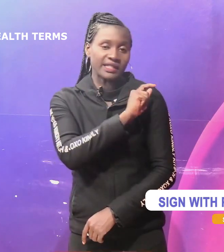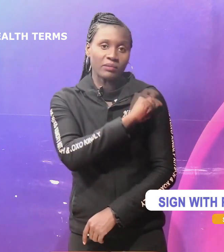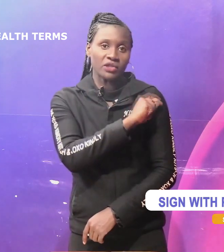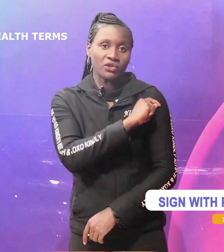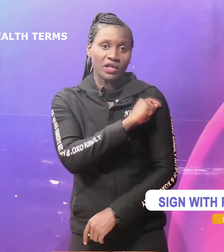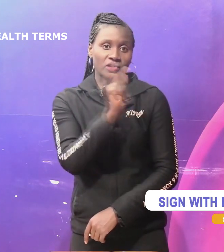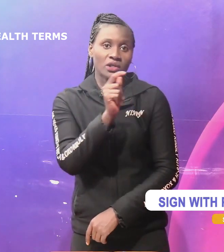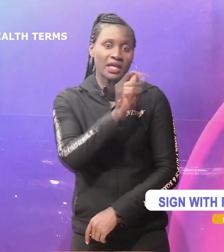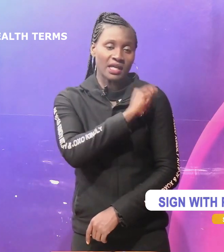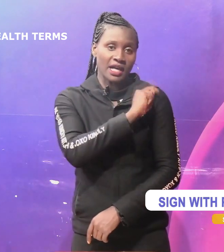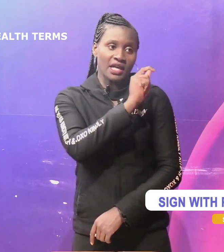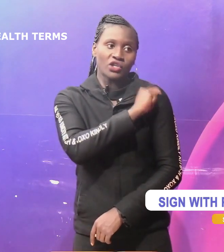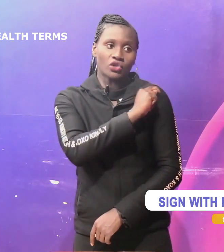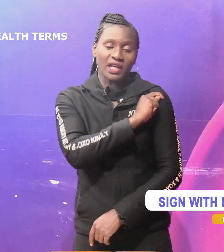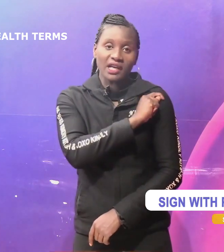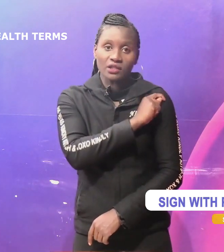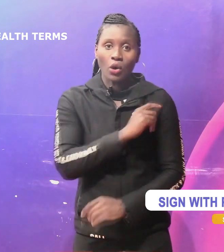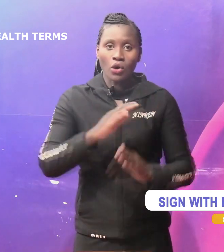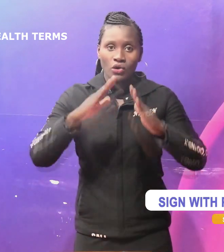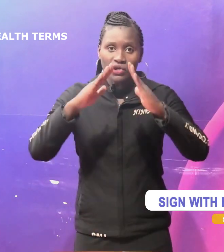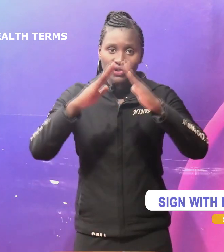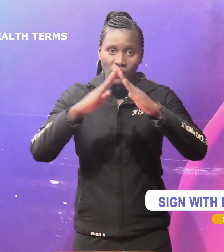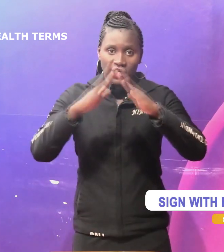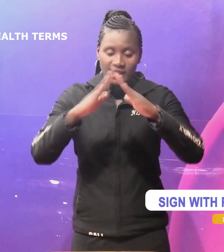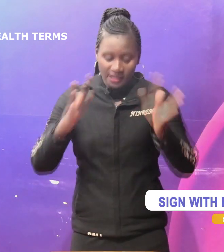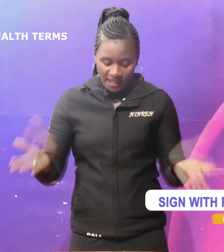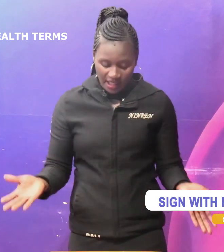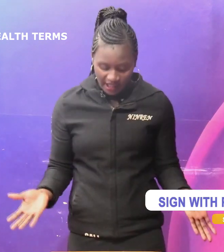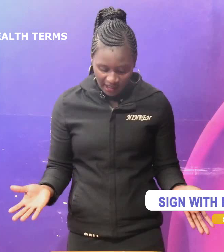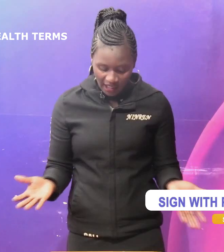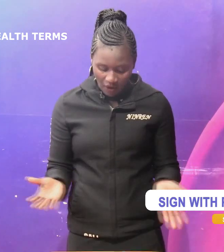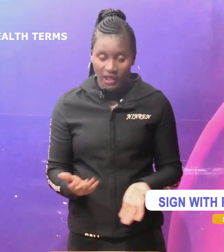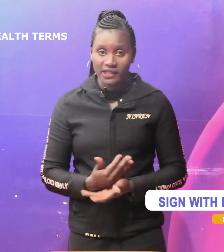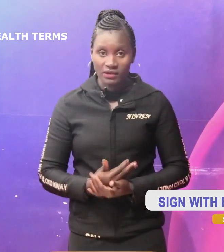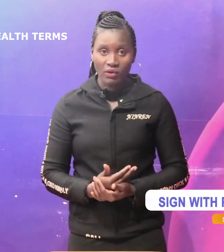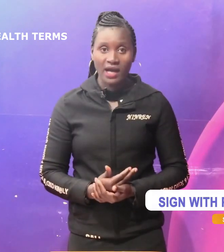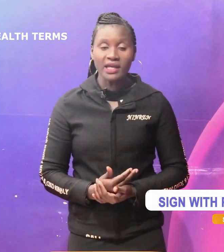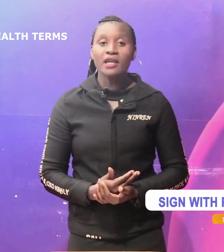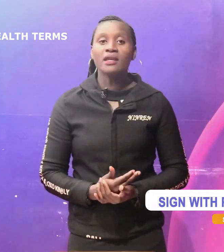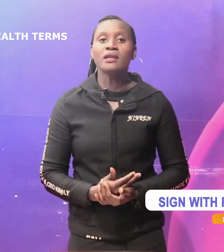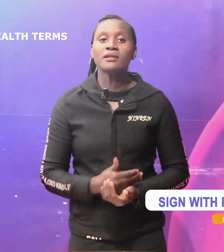your shoulder here, toilet or toilet. And then our last word is